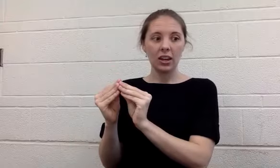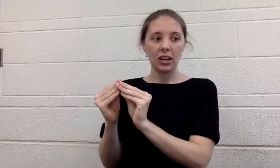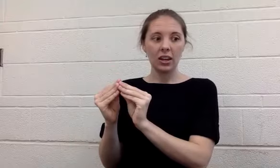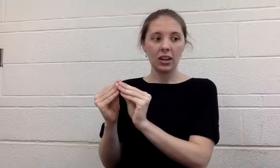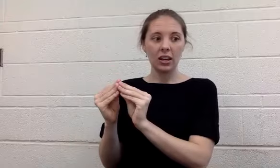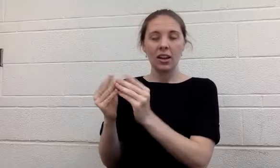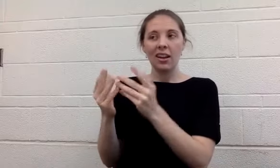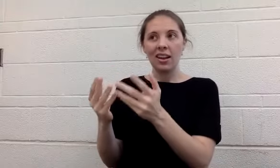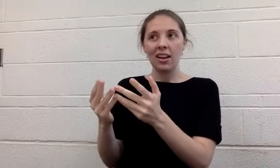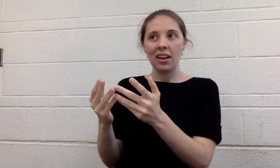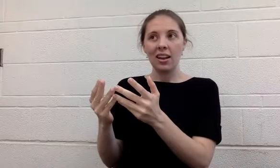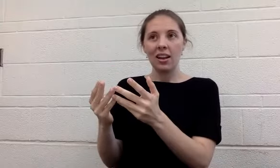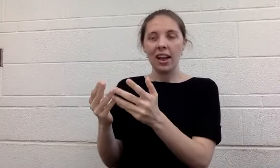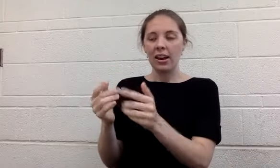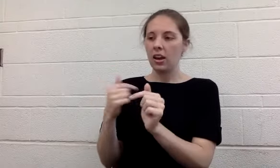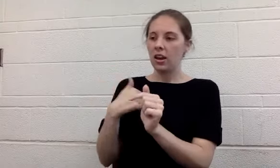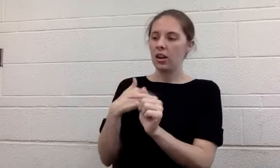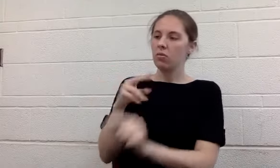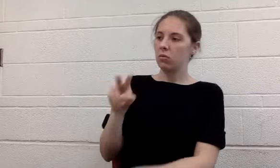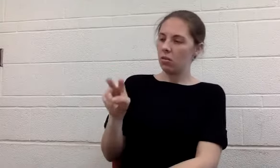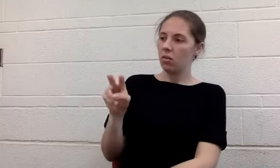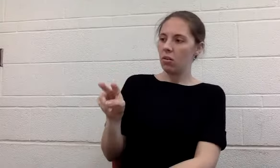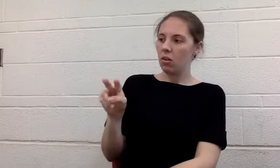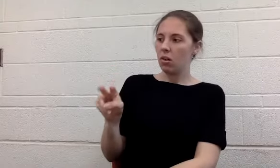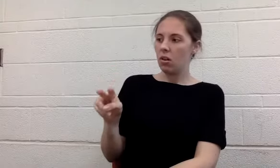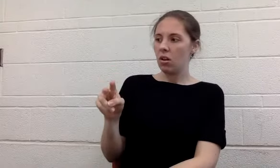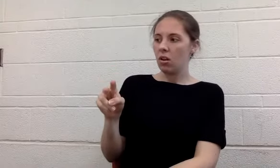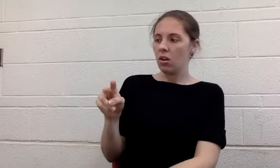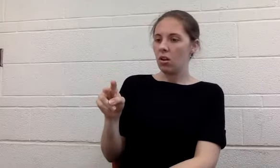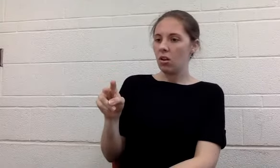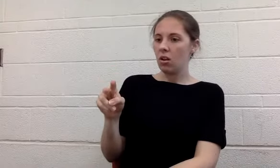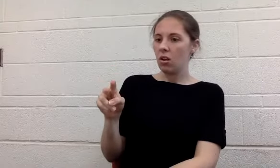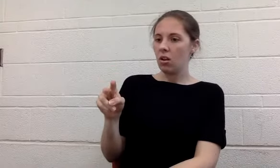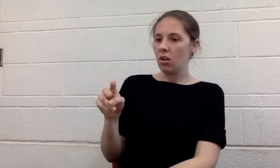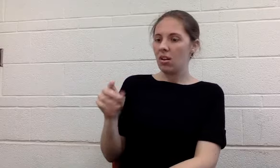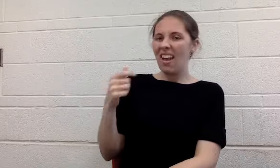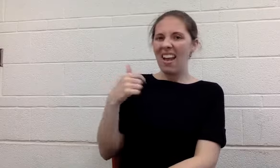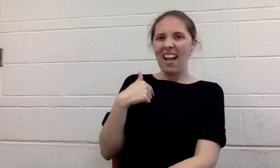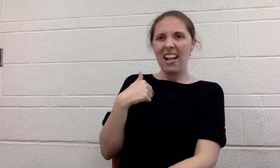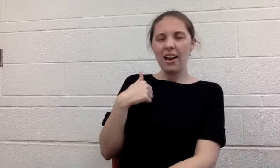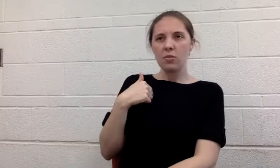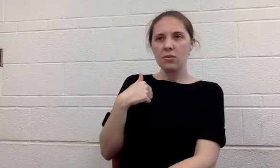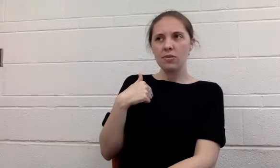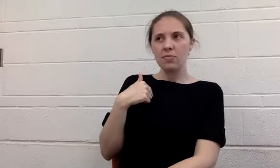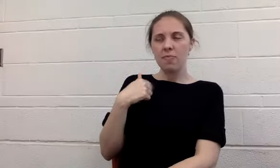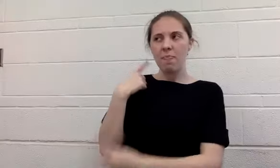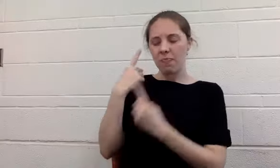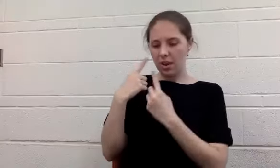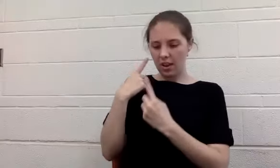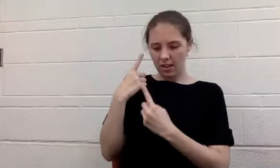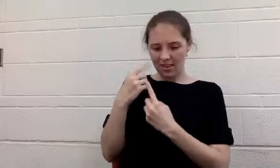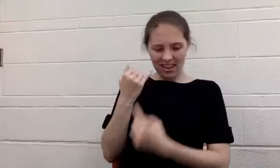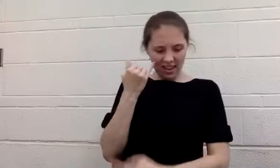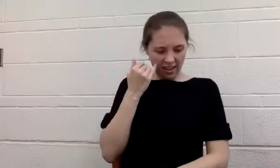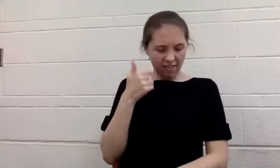was reading and doing this. If he needed anything, he would call me. And I think he called me the next day. And I picked him up and he came over and we had lunch